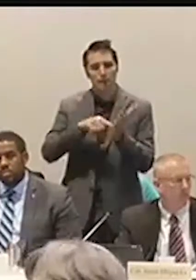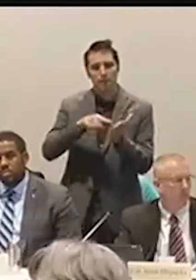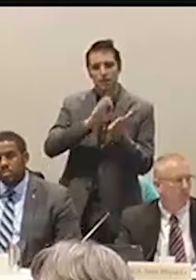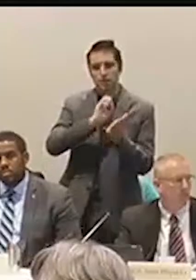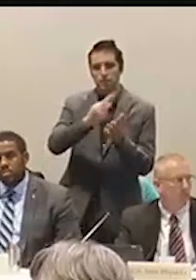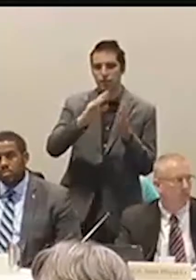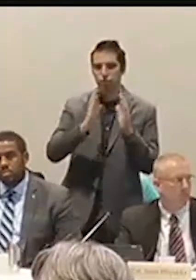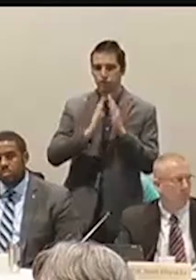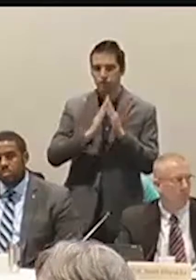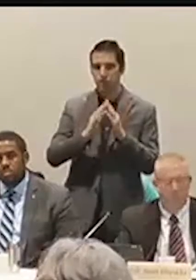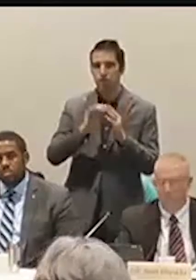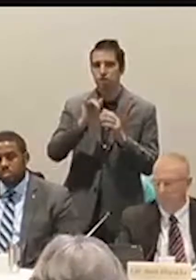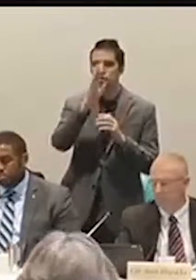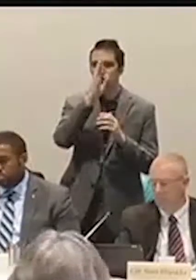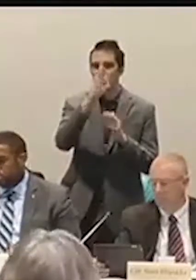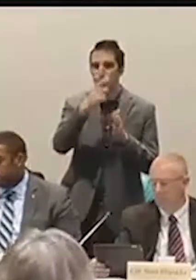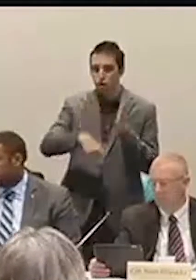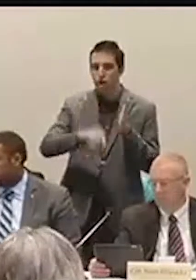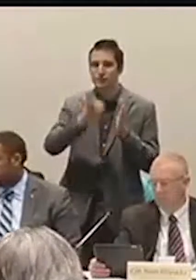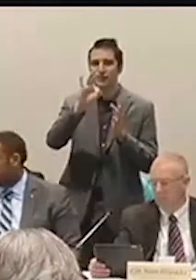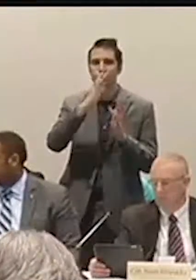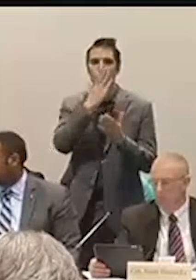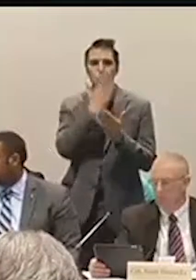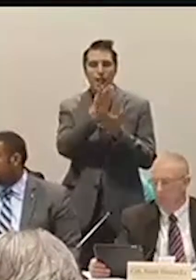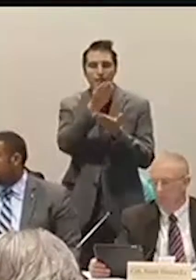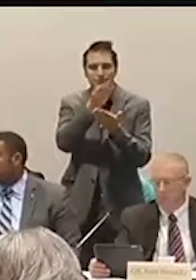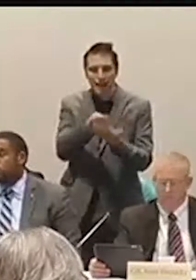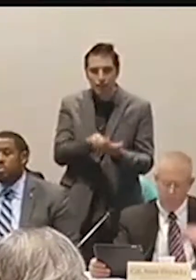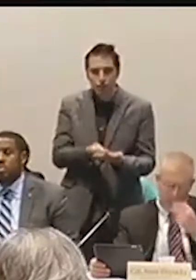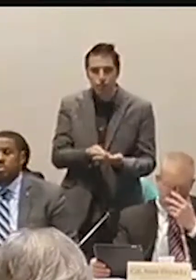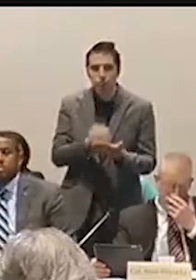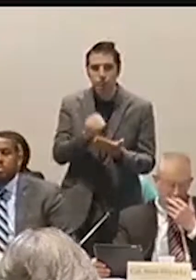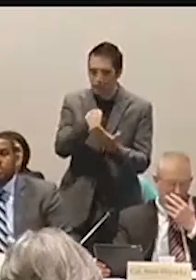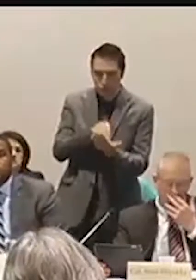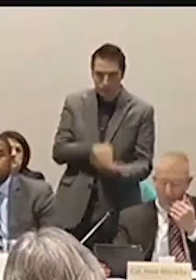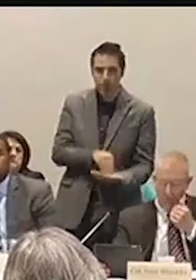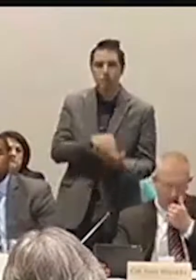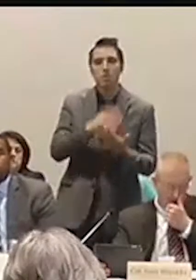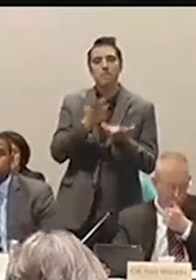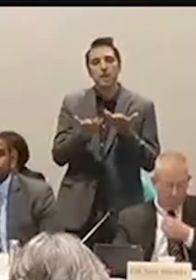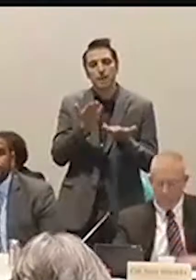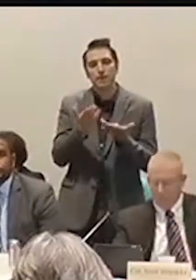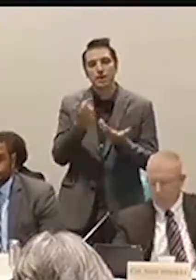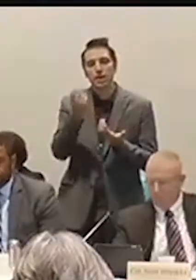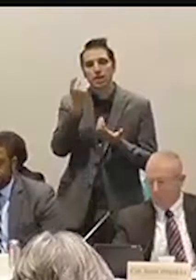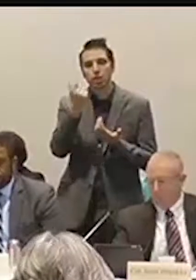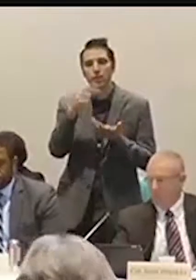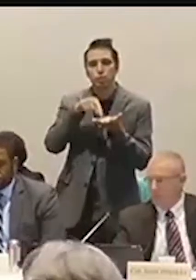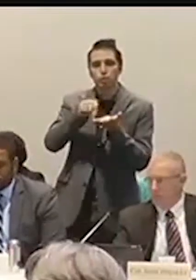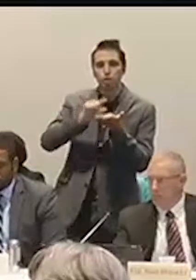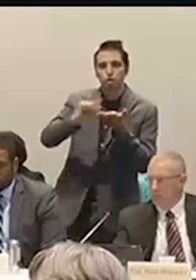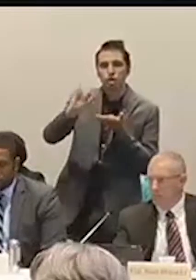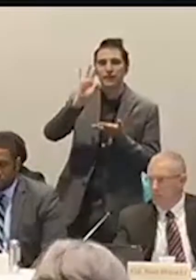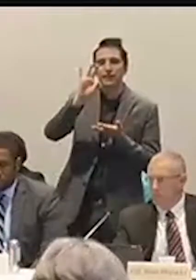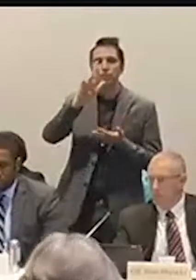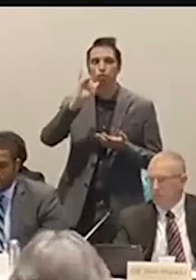certainly direct costs if they can be well documented, possibly even a nominal return, if there's a